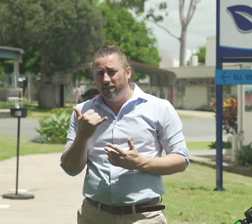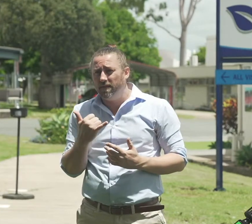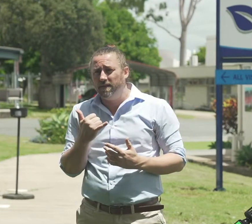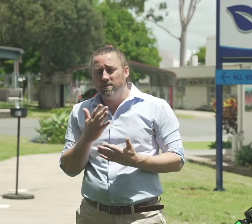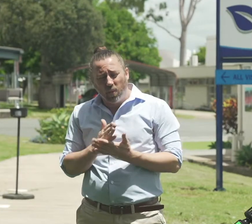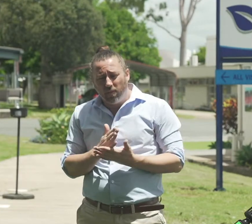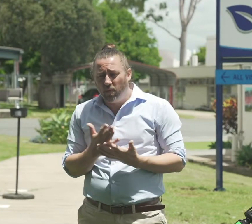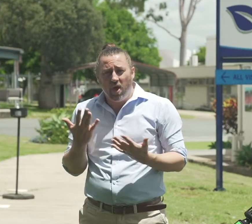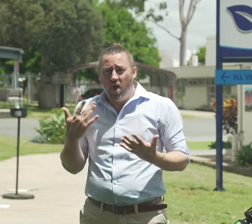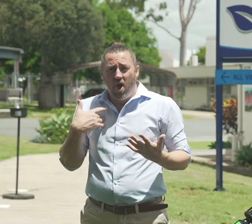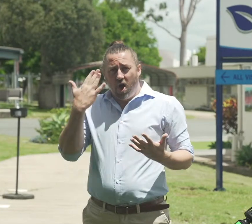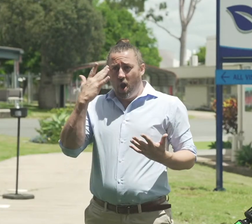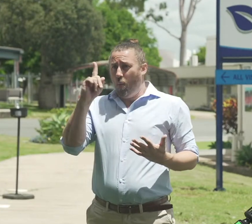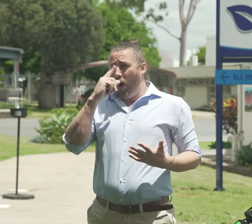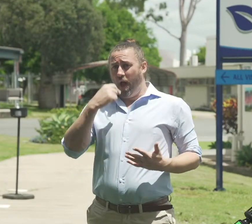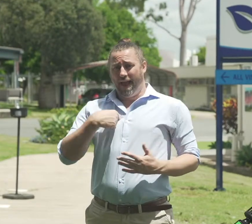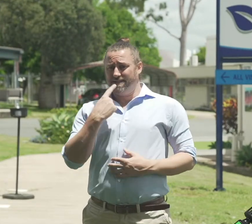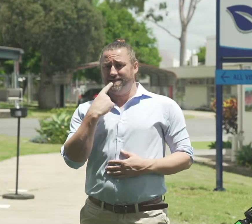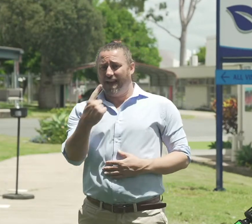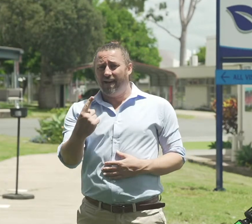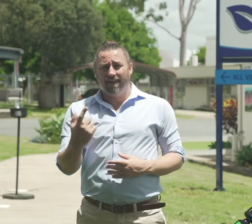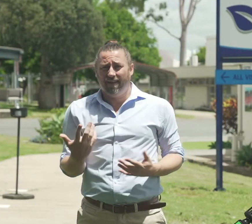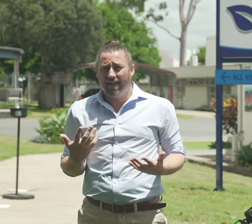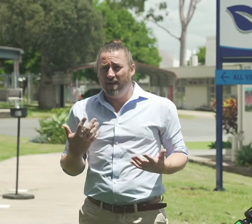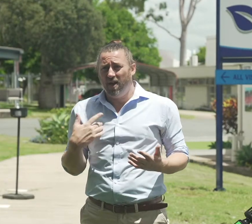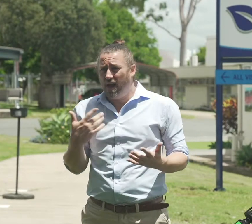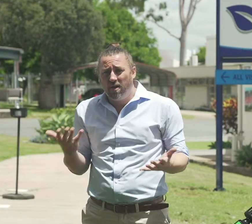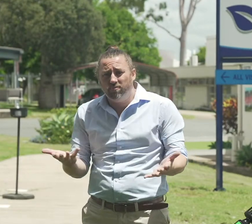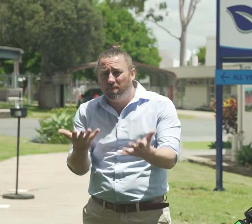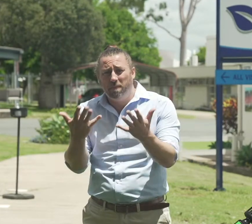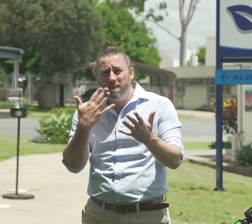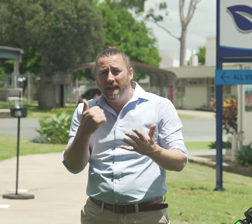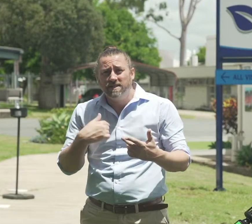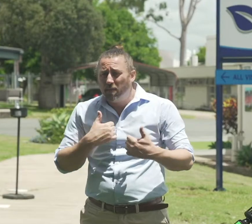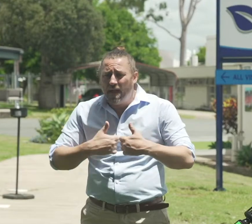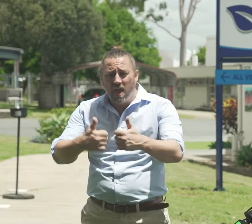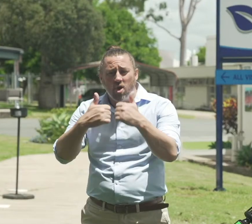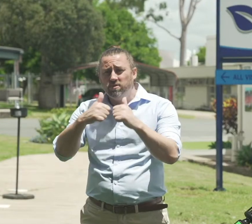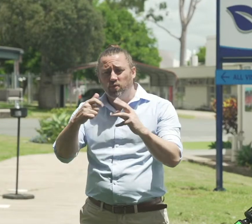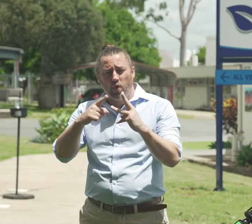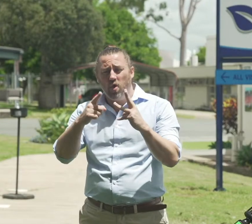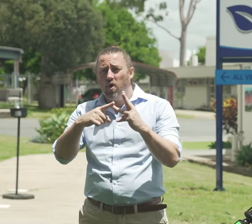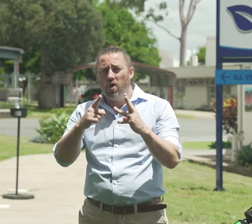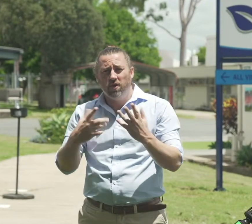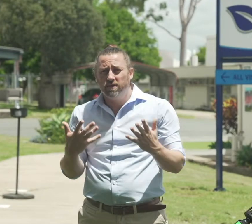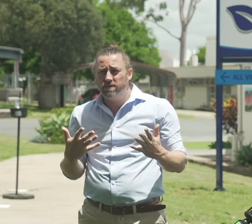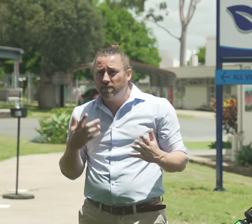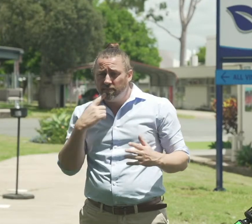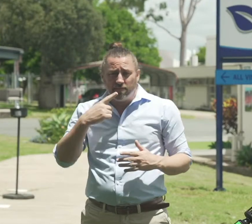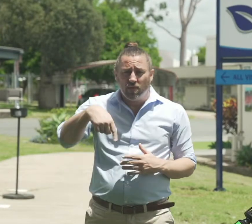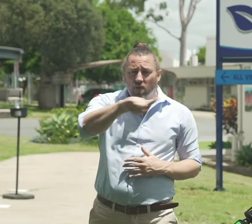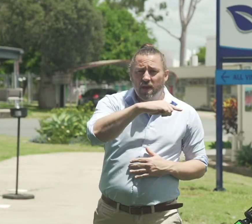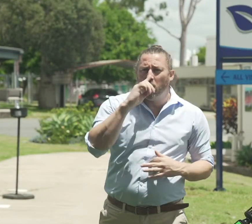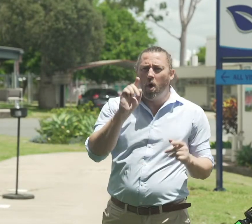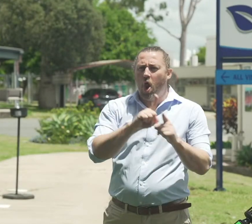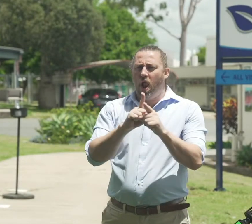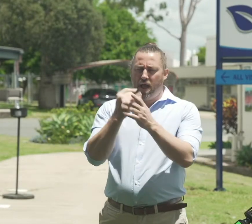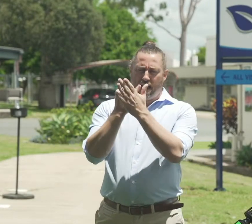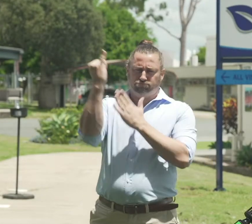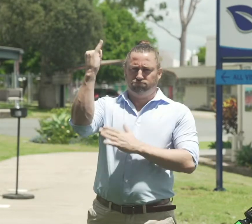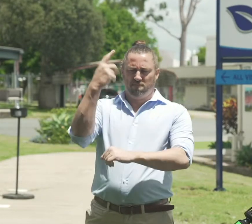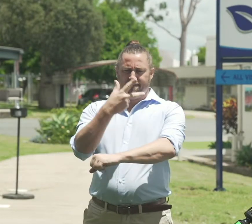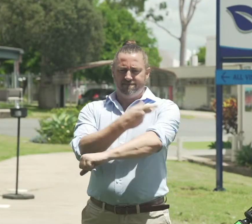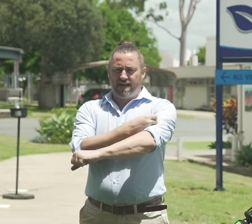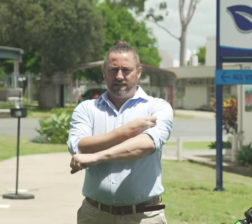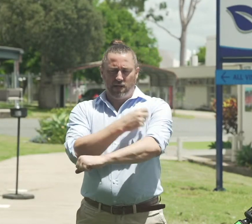to get across. We know that most of these people who have not received the booster are not anti-vaxxers. They want to get vaccinated.